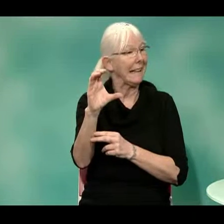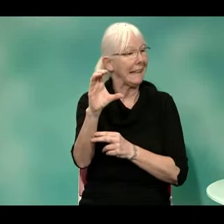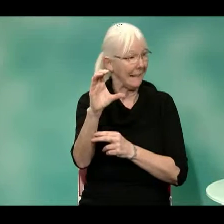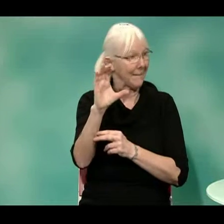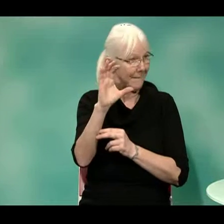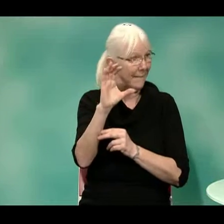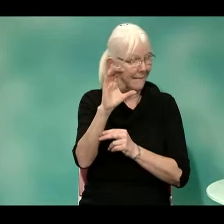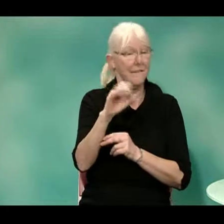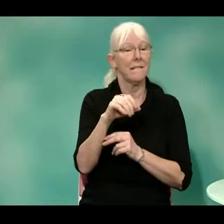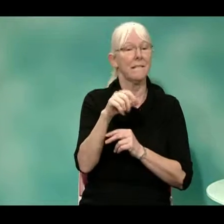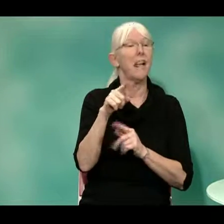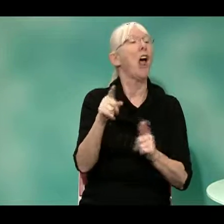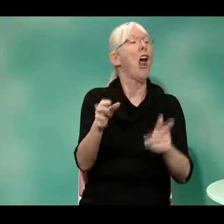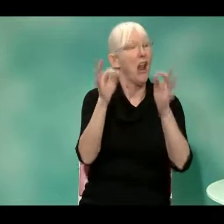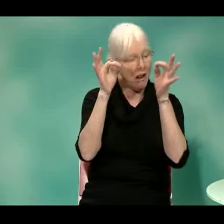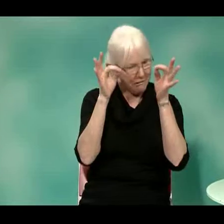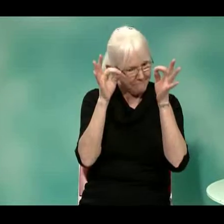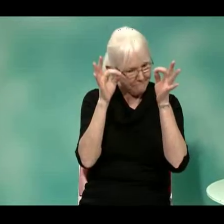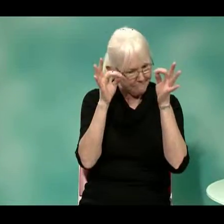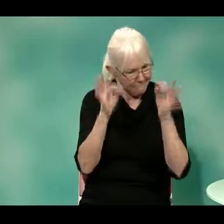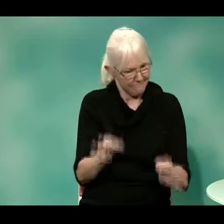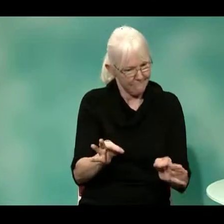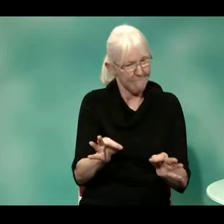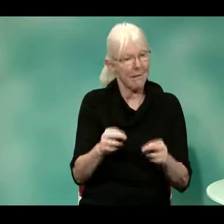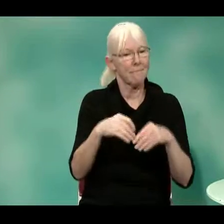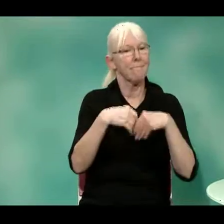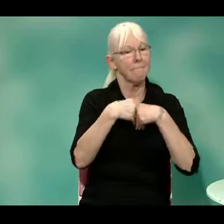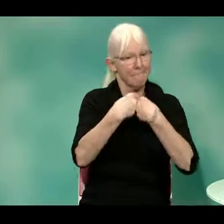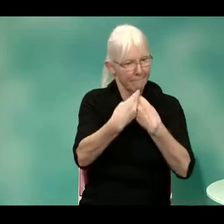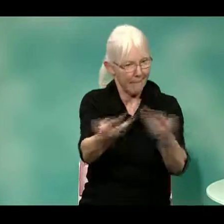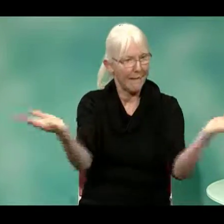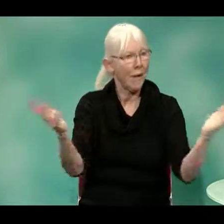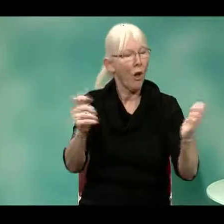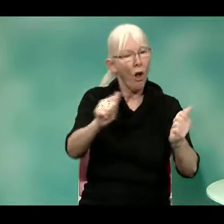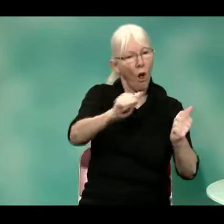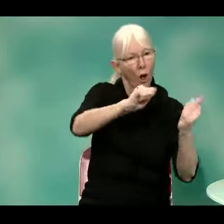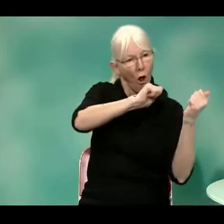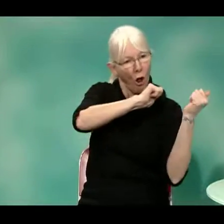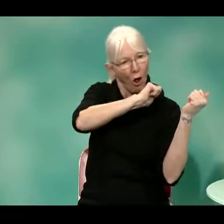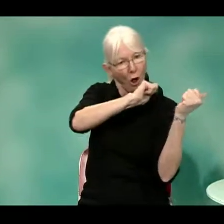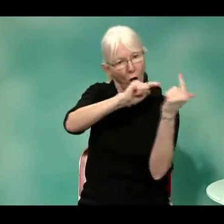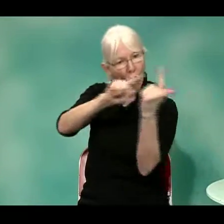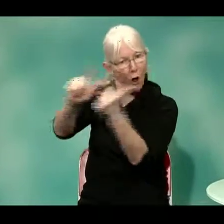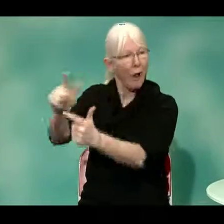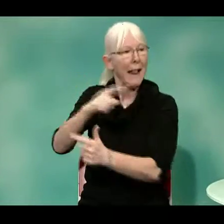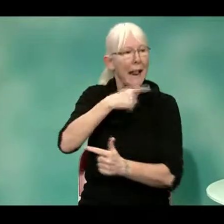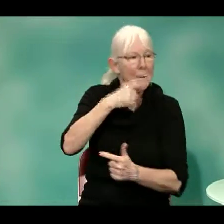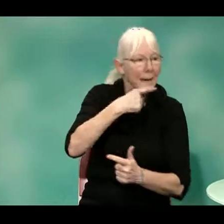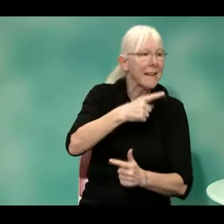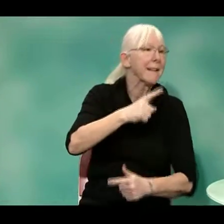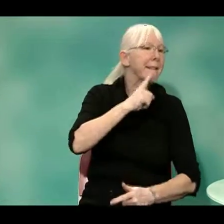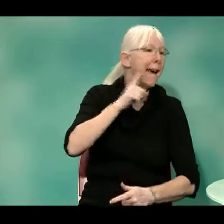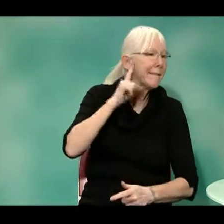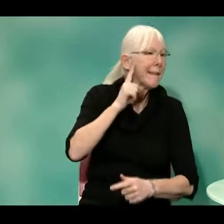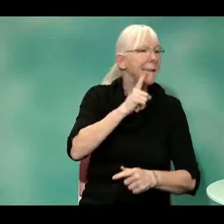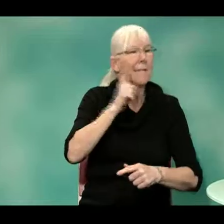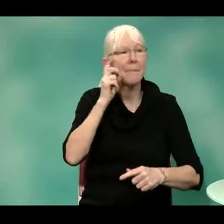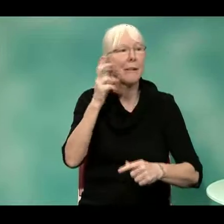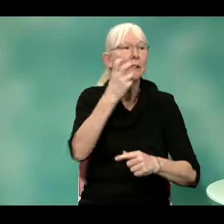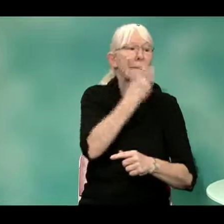In the United States, they've got the FCC as the governing body. And they provided that service